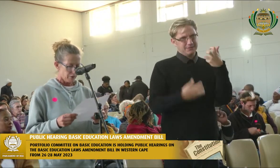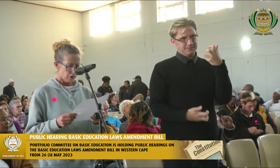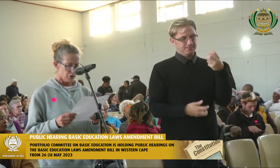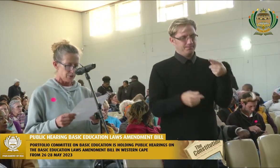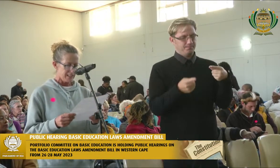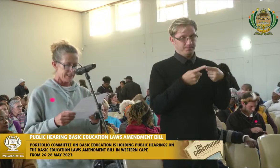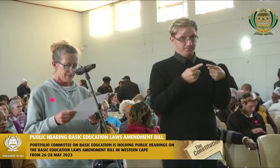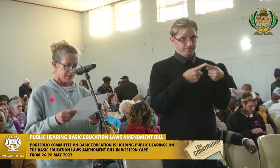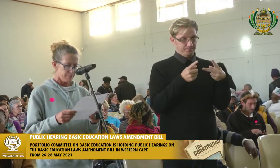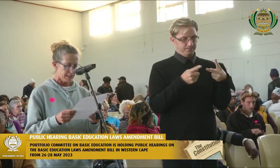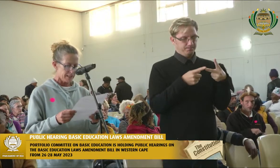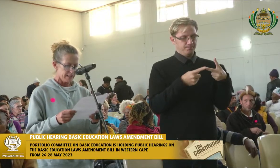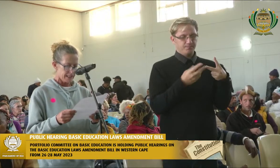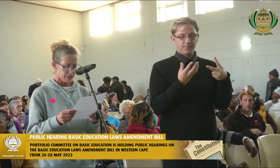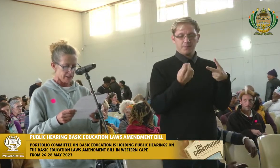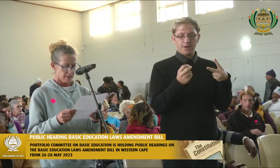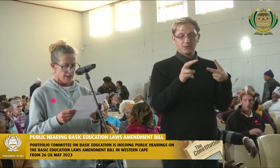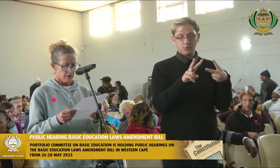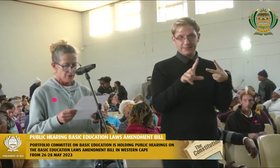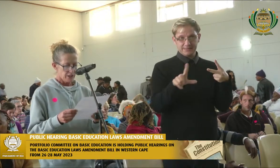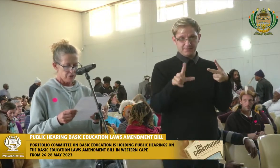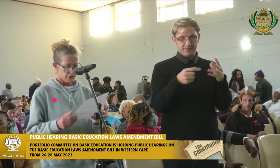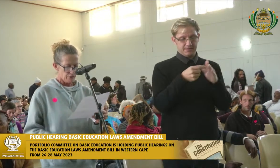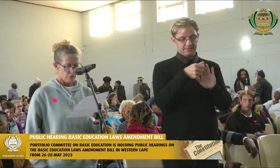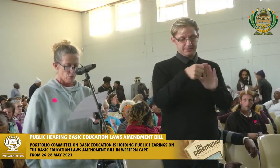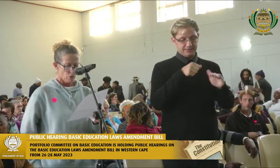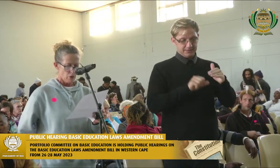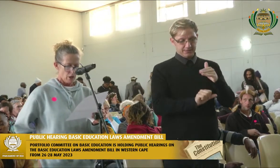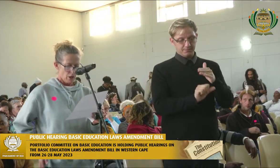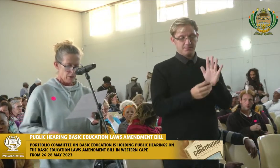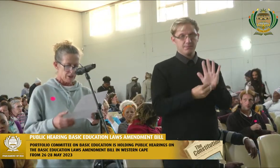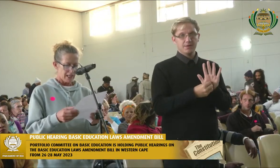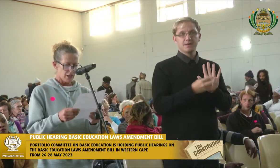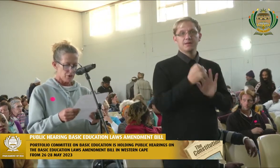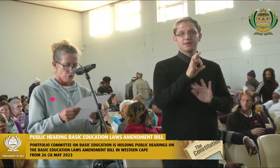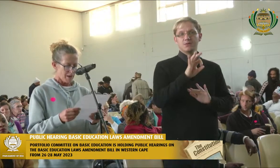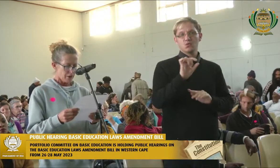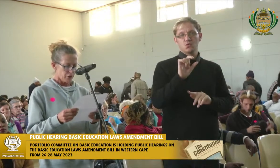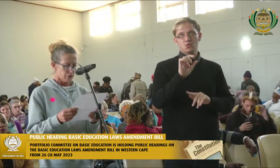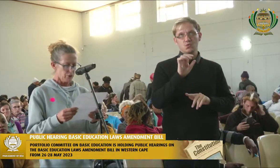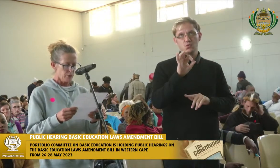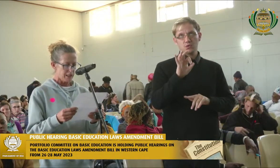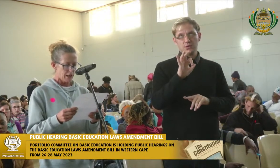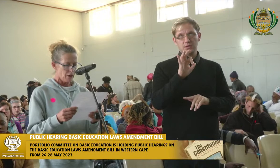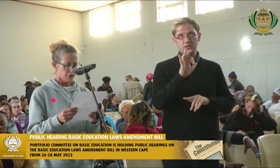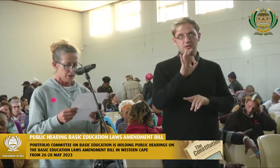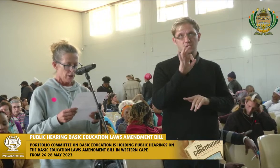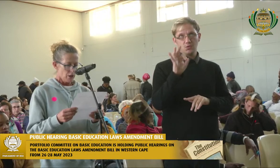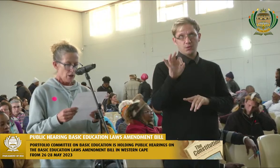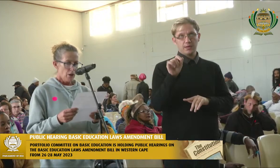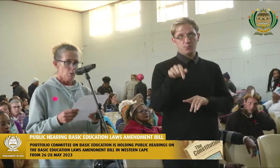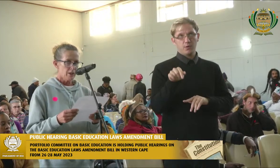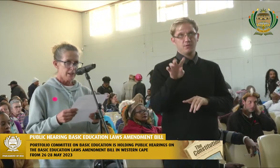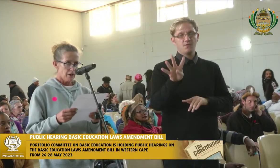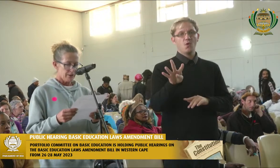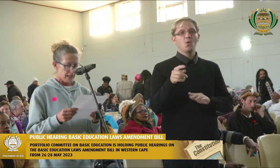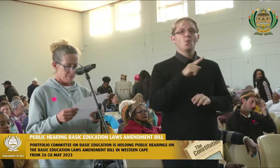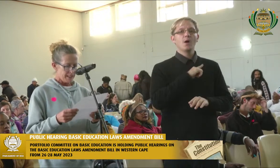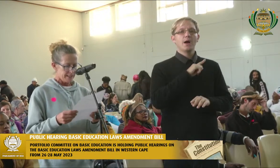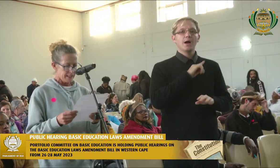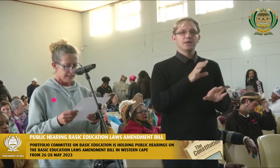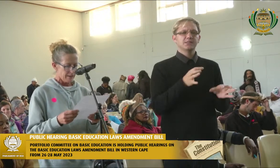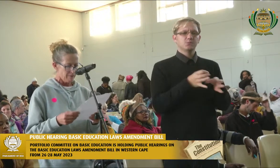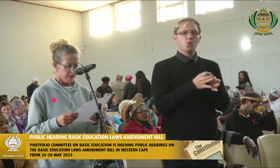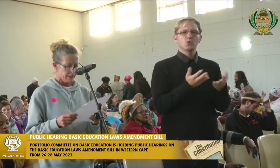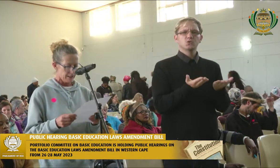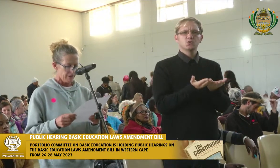reject to Clause 27, especially Section 33.4, which allows for micro schools to be closed without the